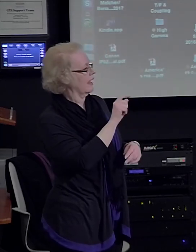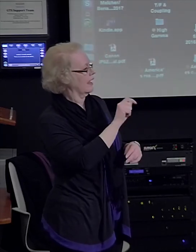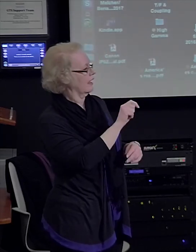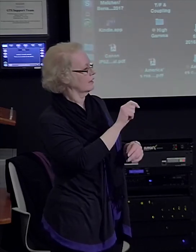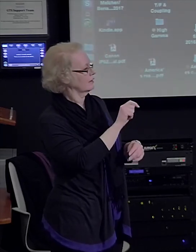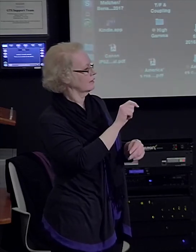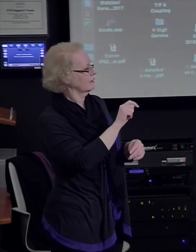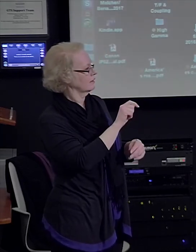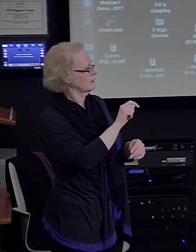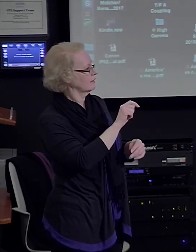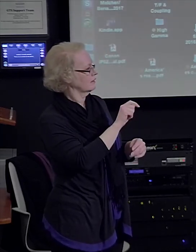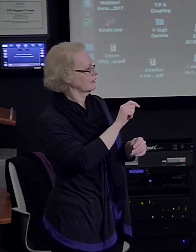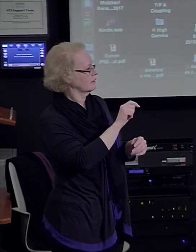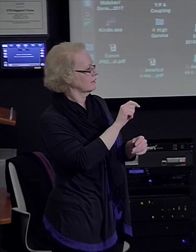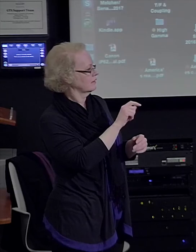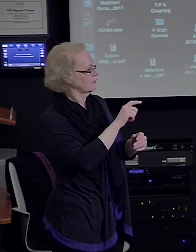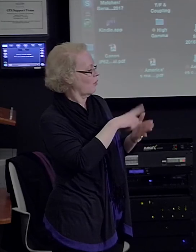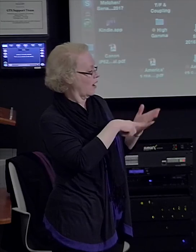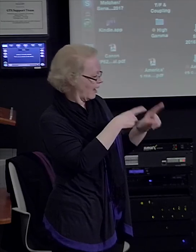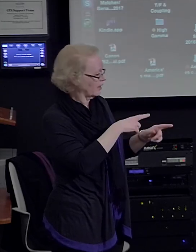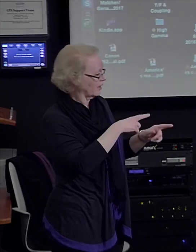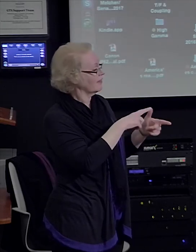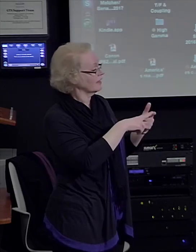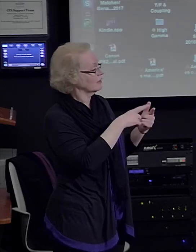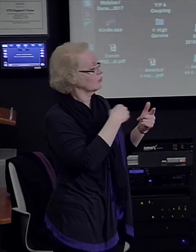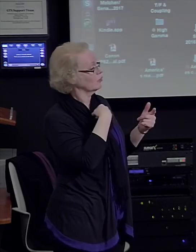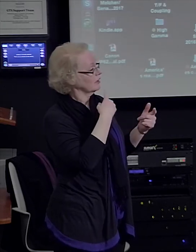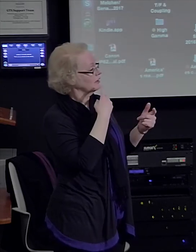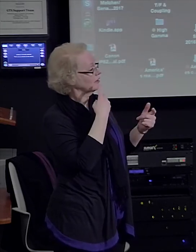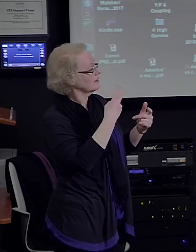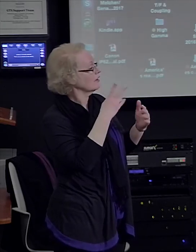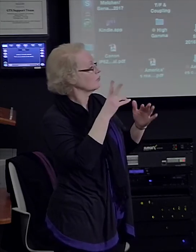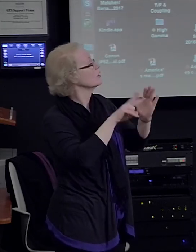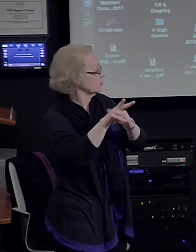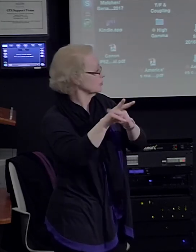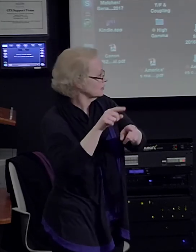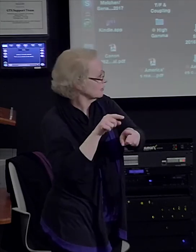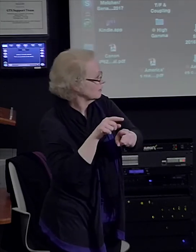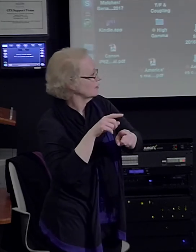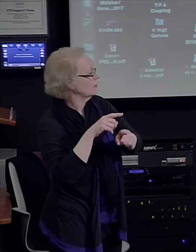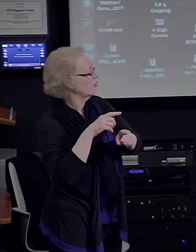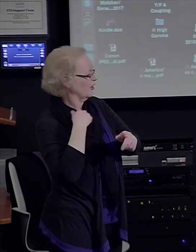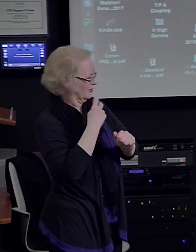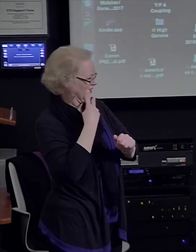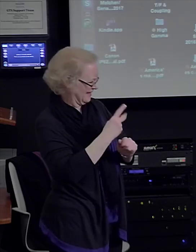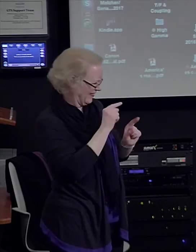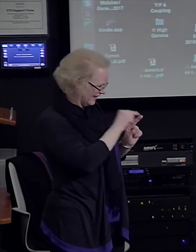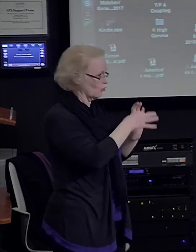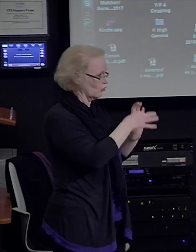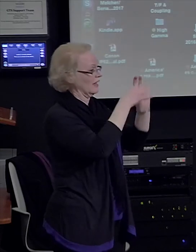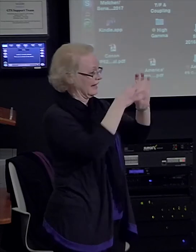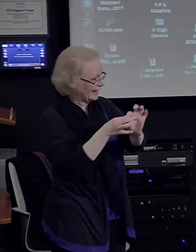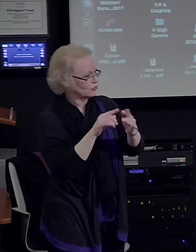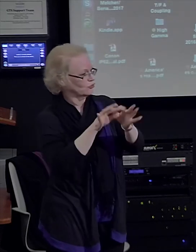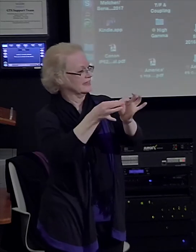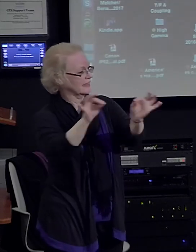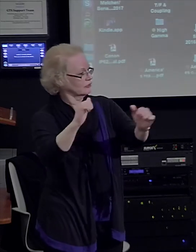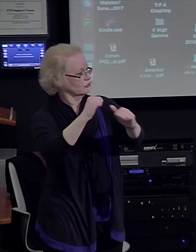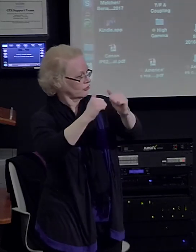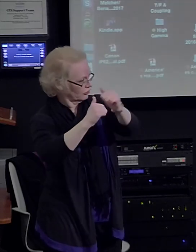looked at the predictive response we could see things like relationships to sentence structure so does that mean that